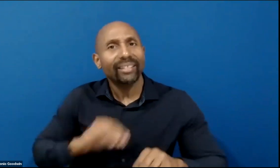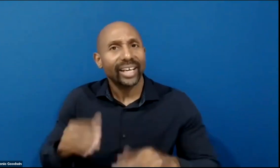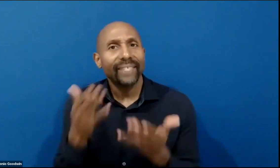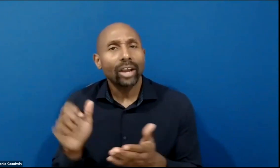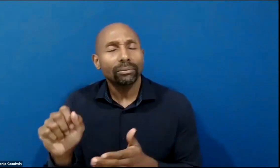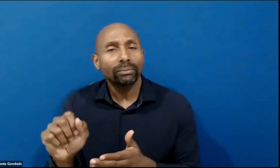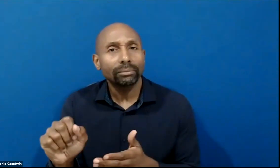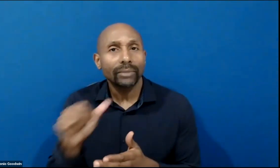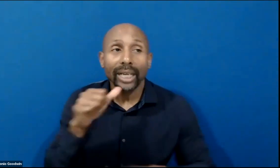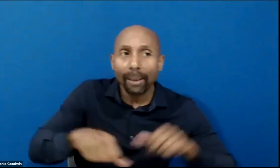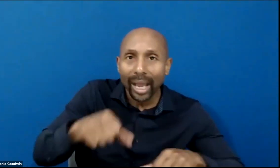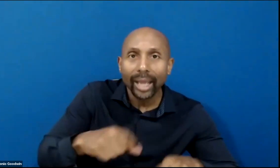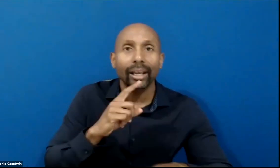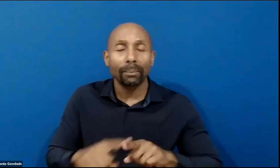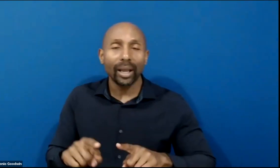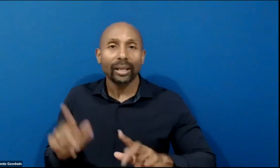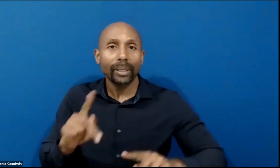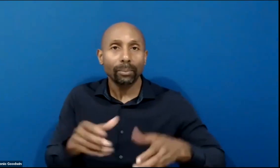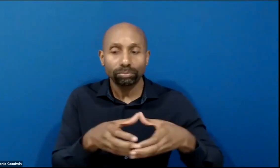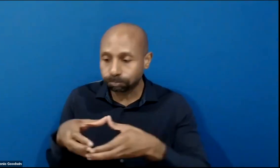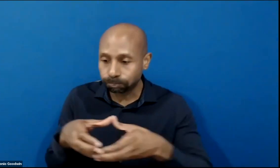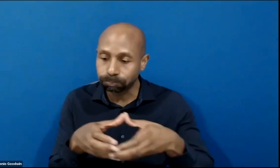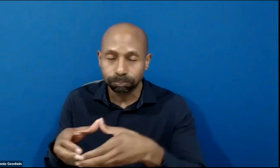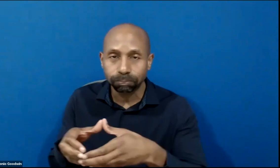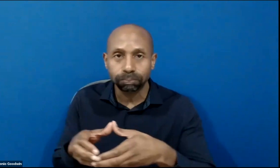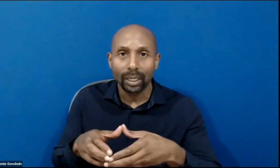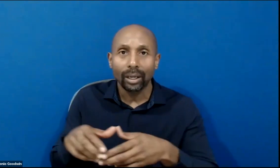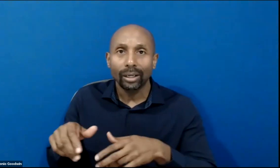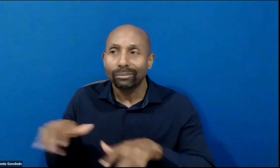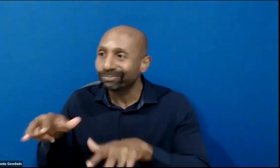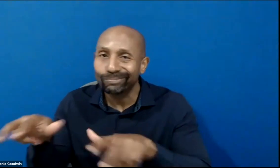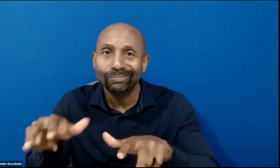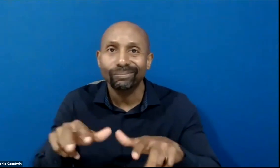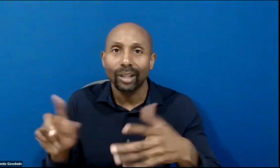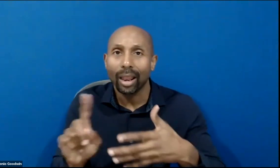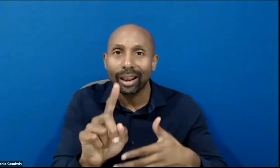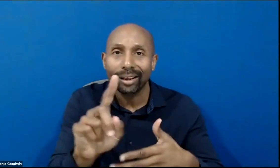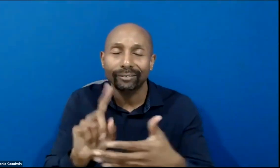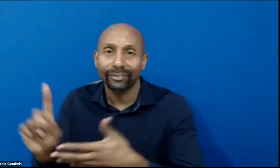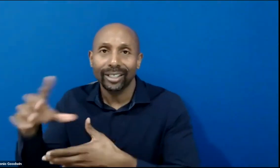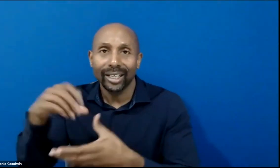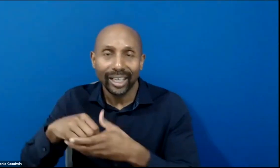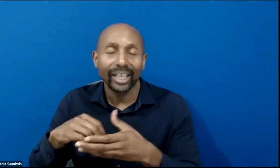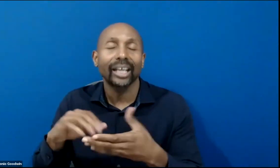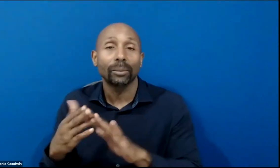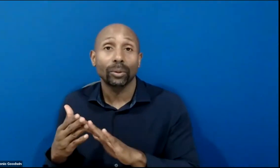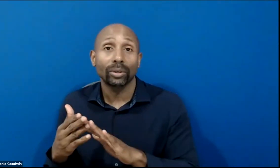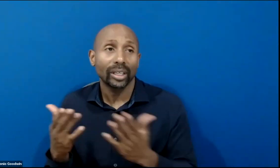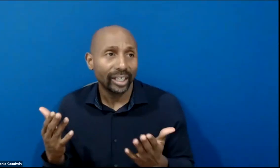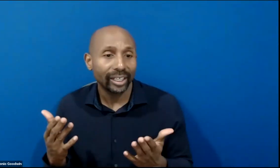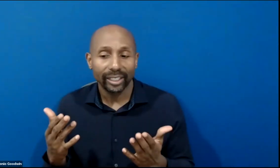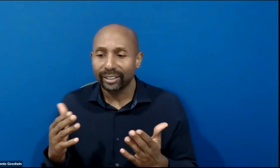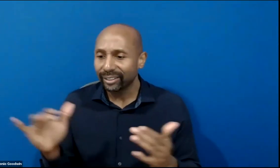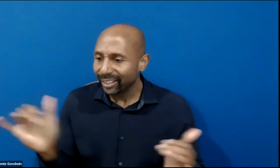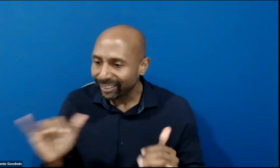the community. There was certain aspects where we were like moving in circles around space.